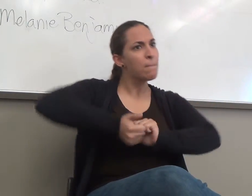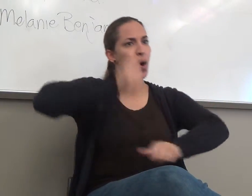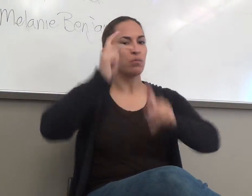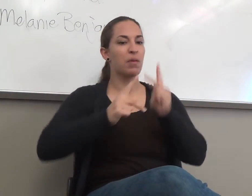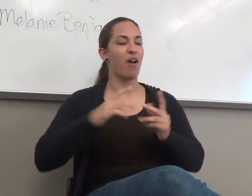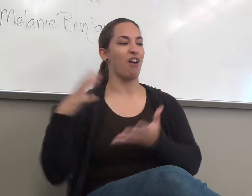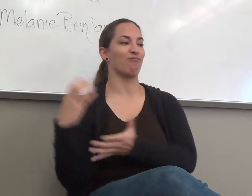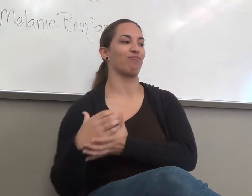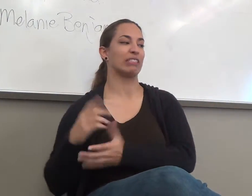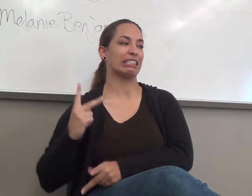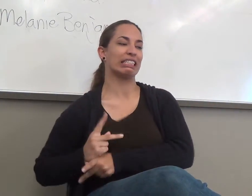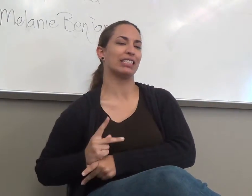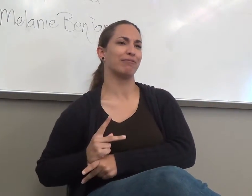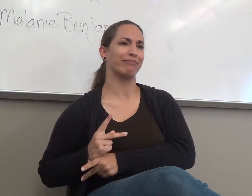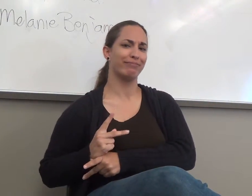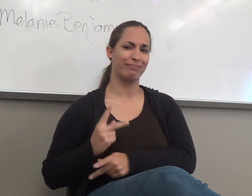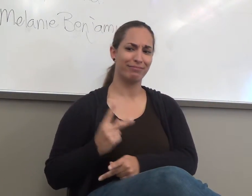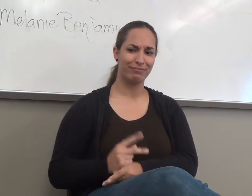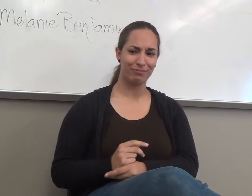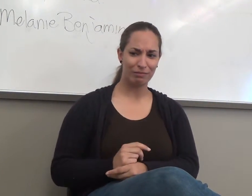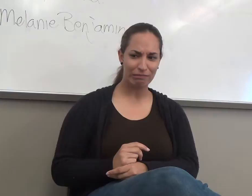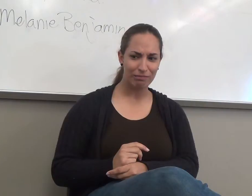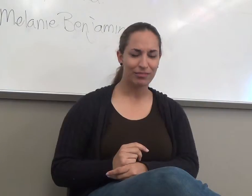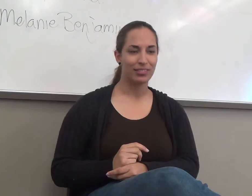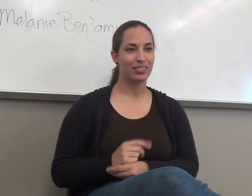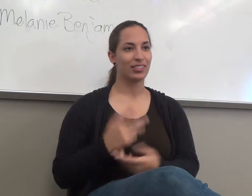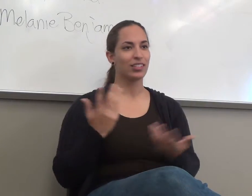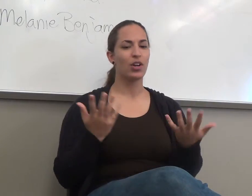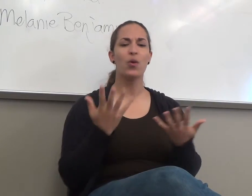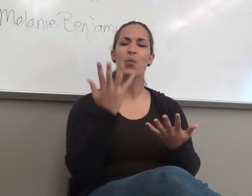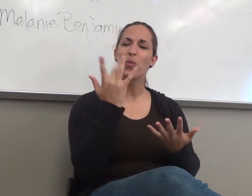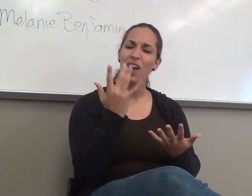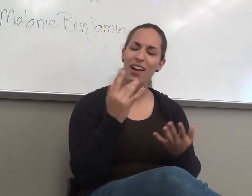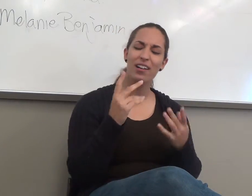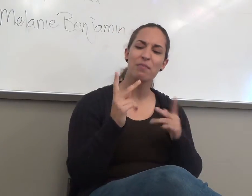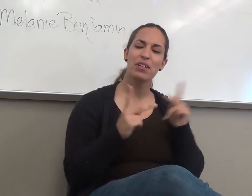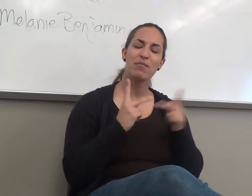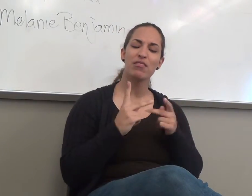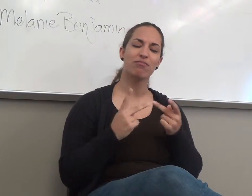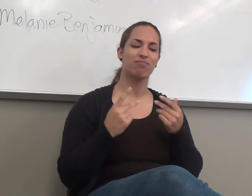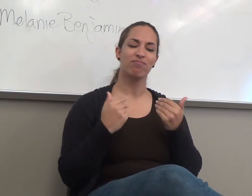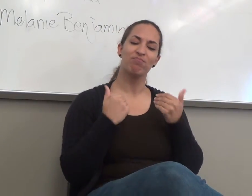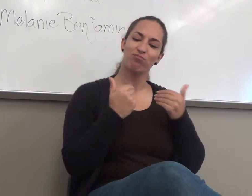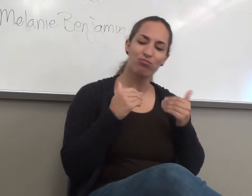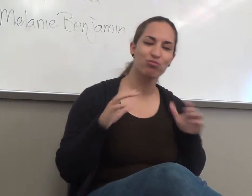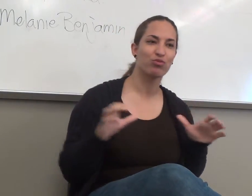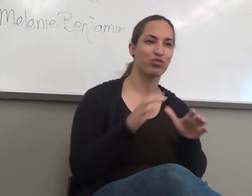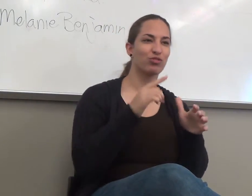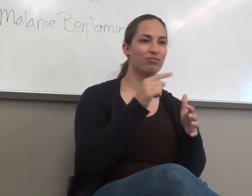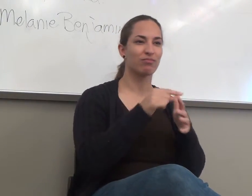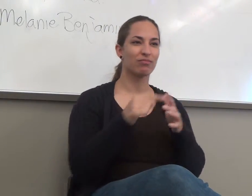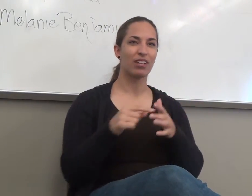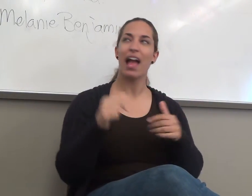back? What causes people to act? How do you pronounce this word?